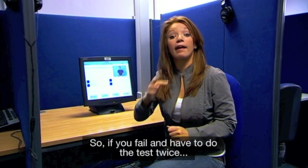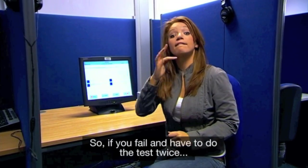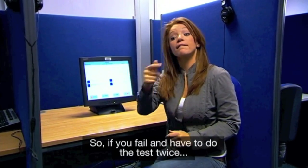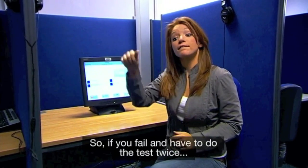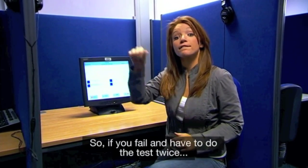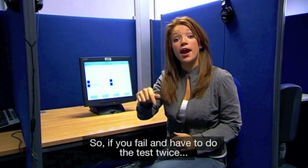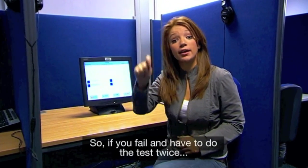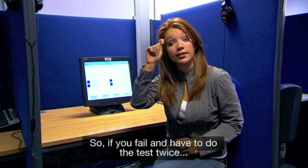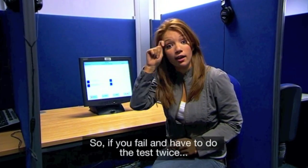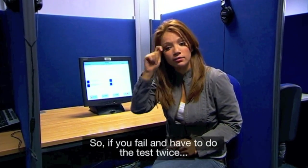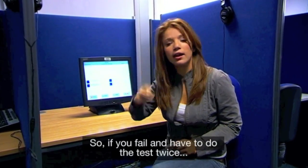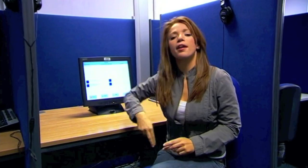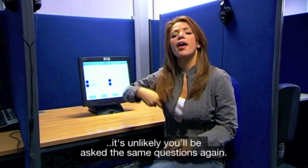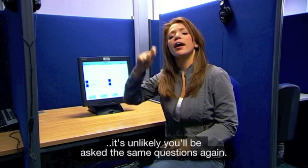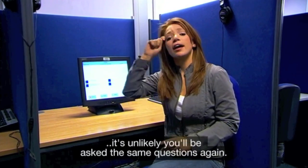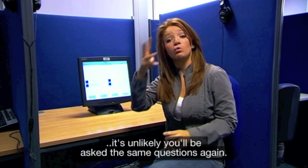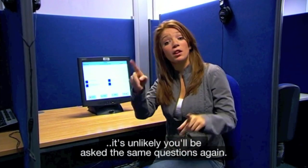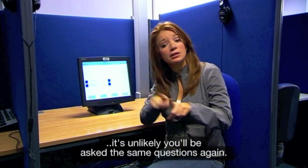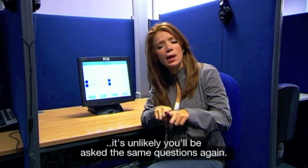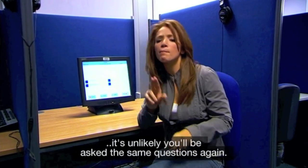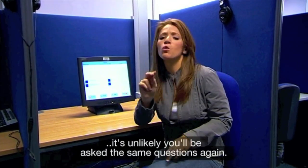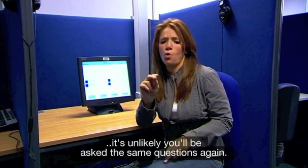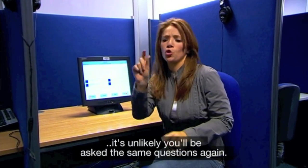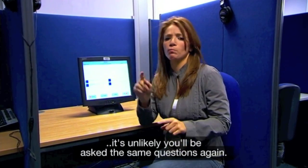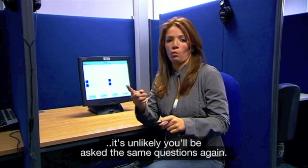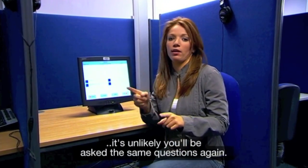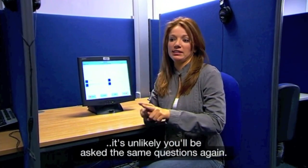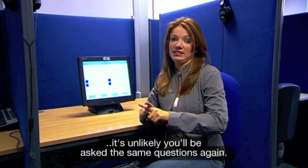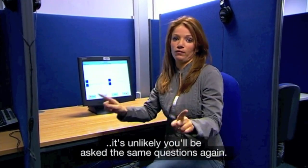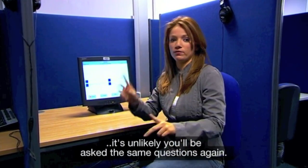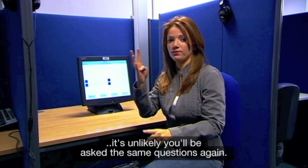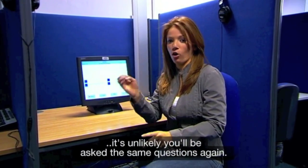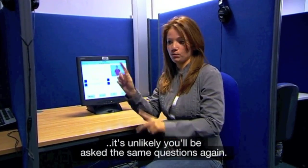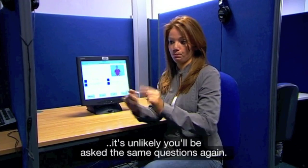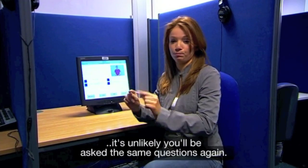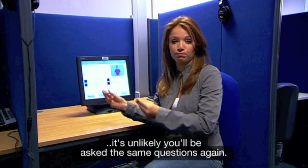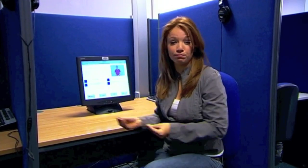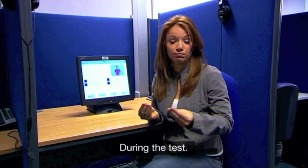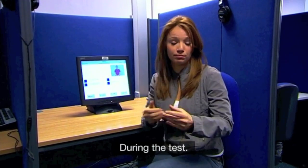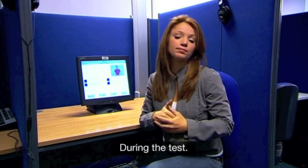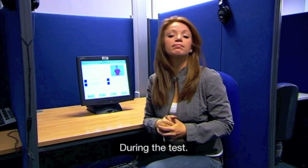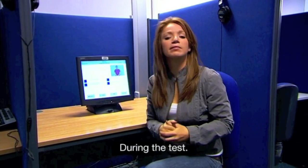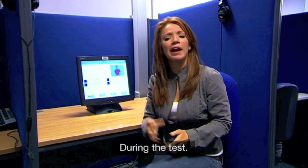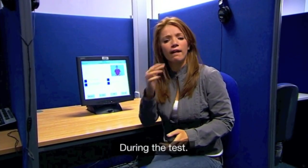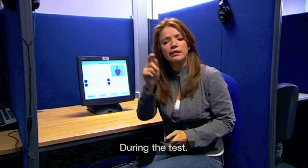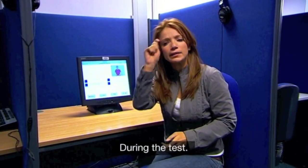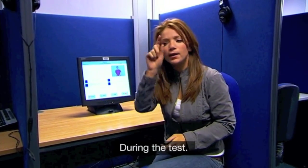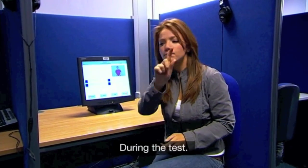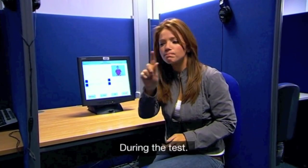the test twice, it's unlikely you'll be asked the same questions again. During the test, if you